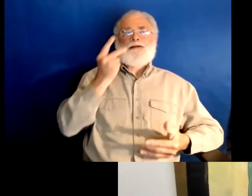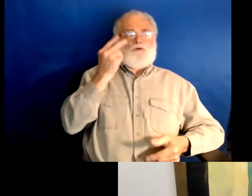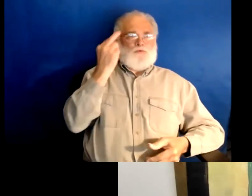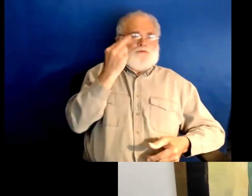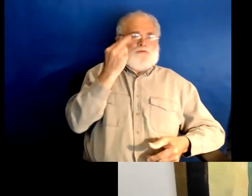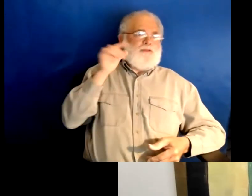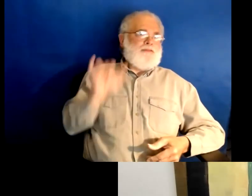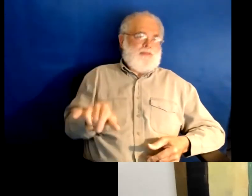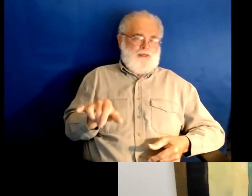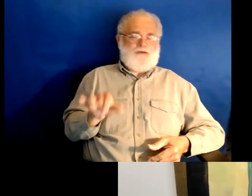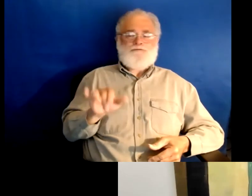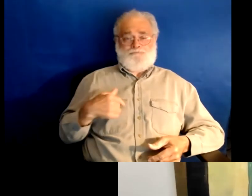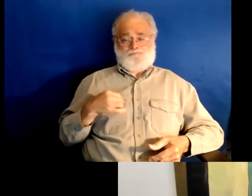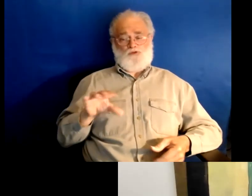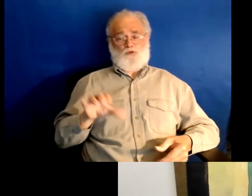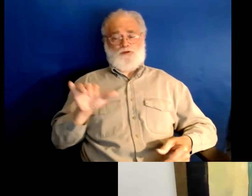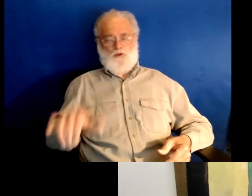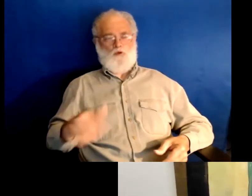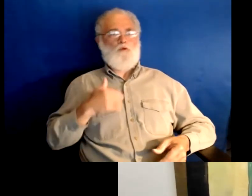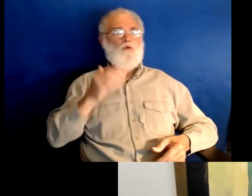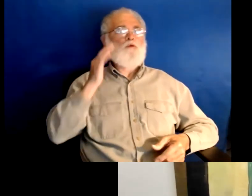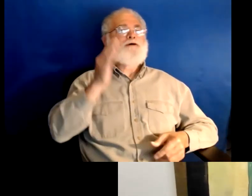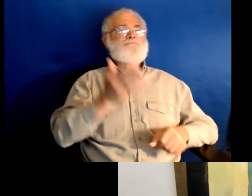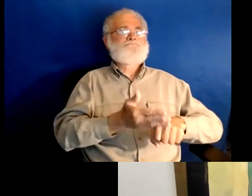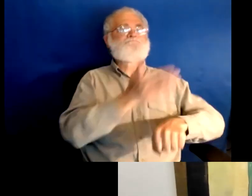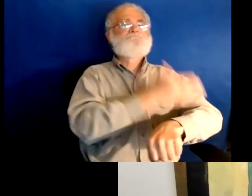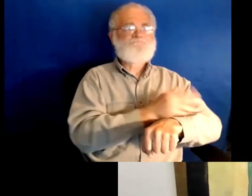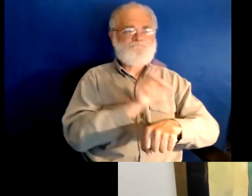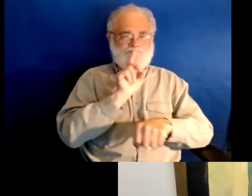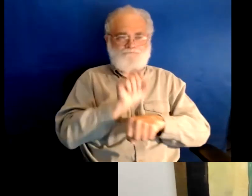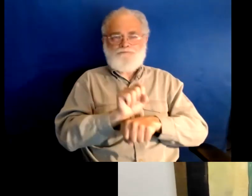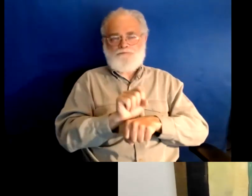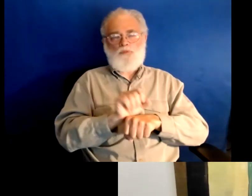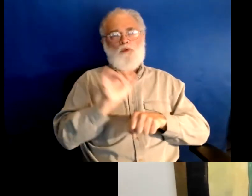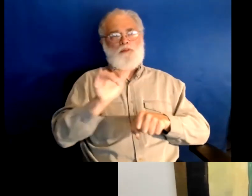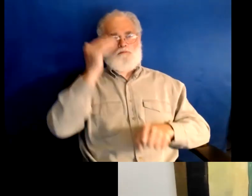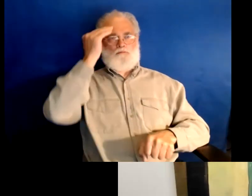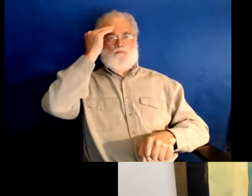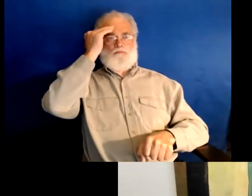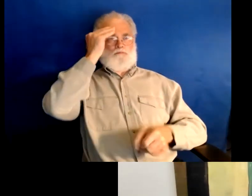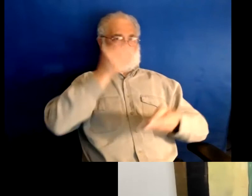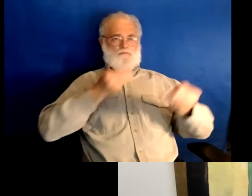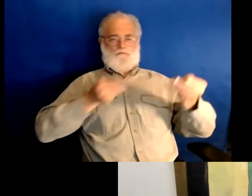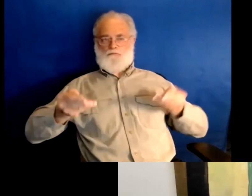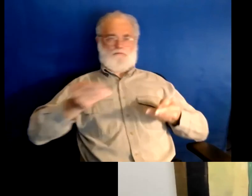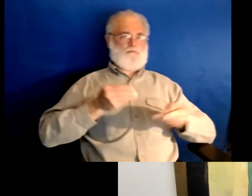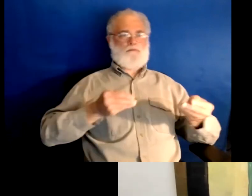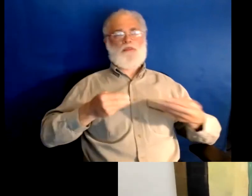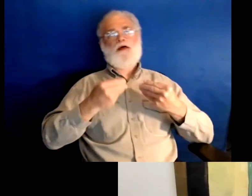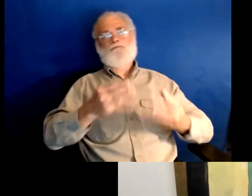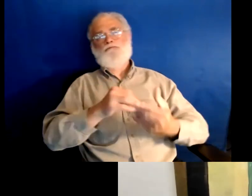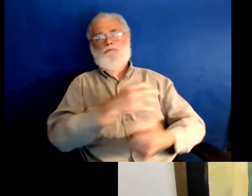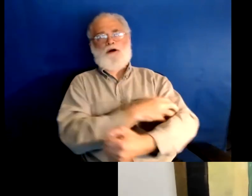represent me, and then they can understand that. And if I do that, I can improve more, and they'll be